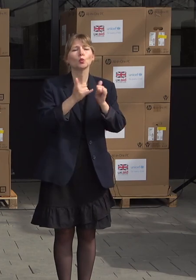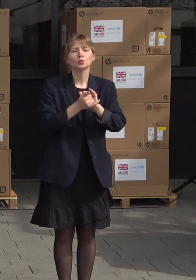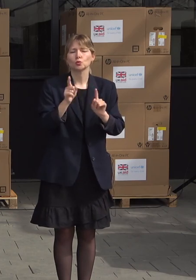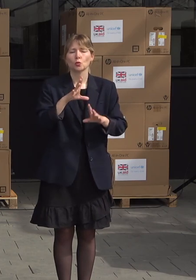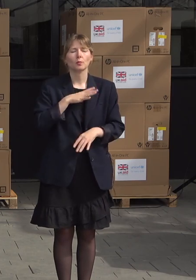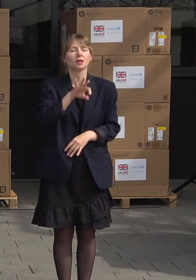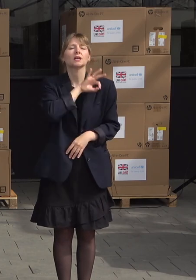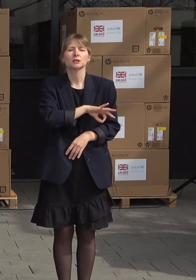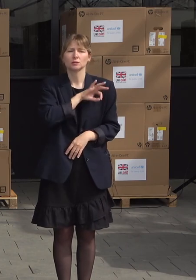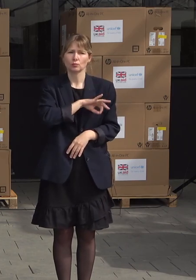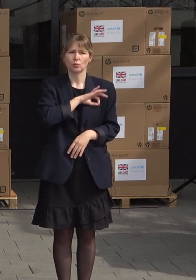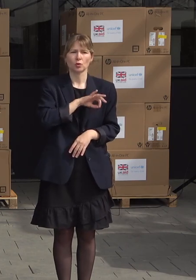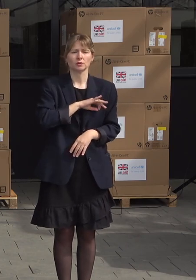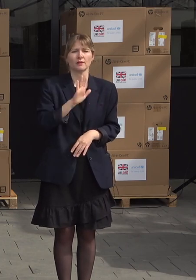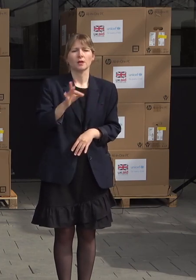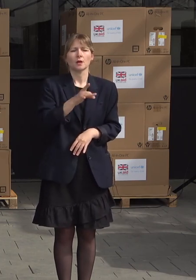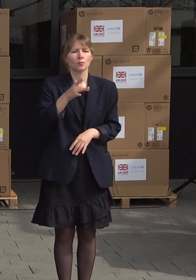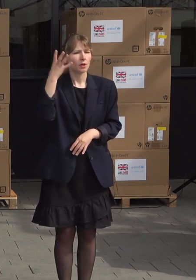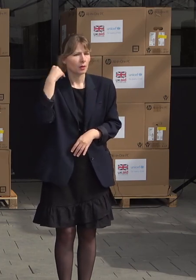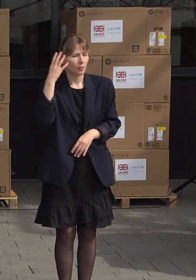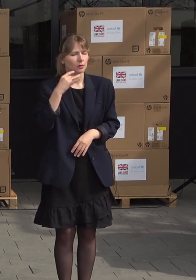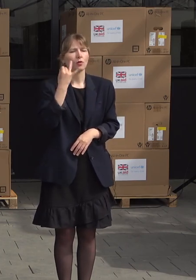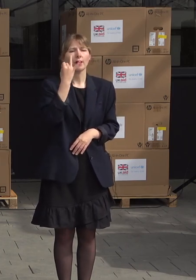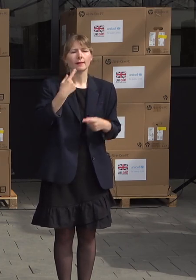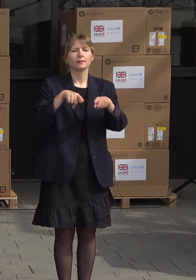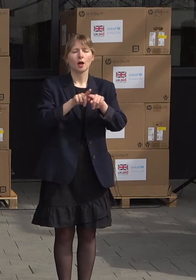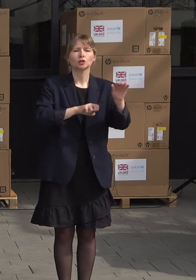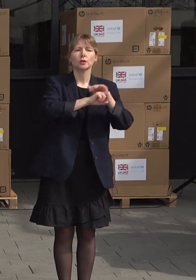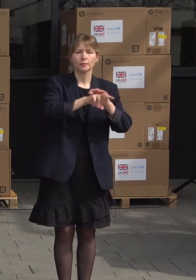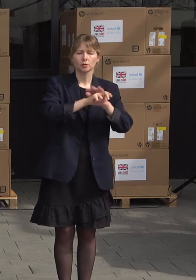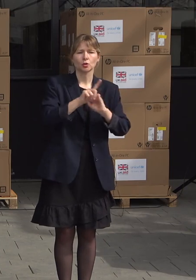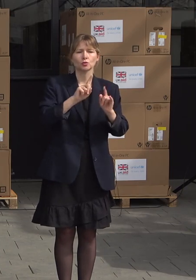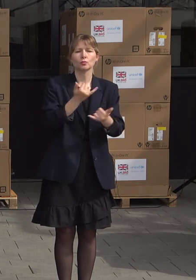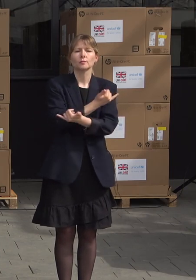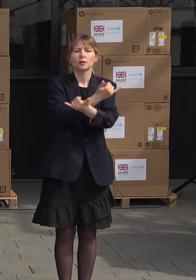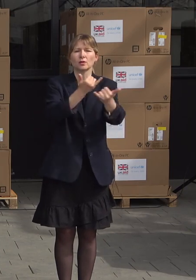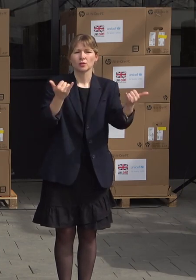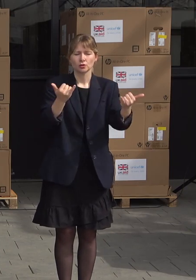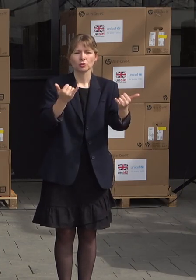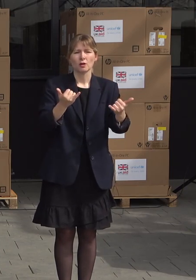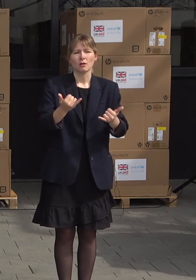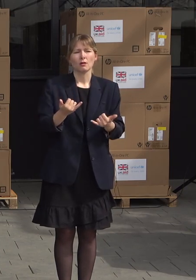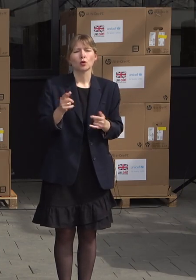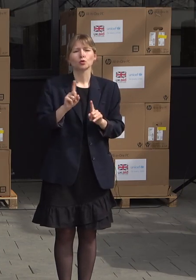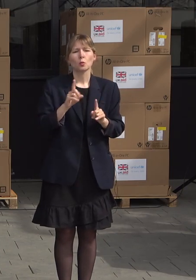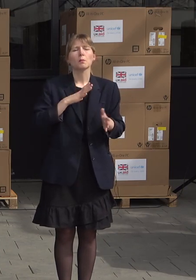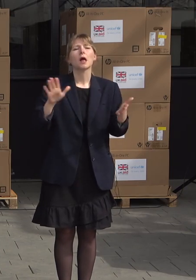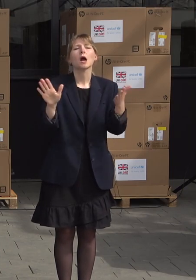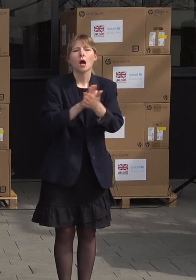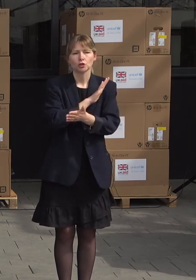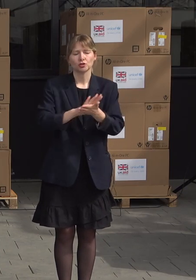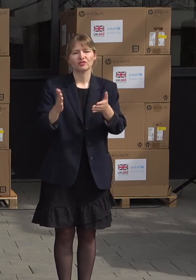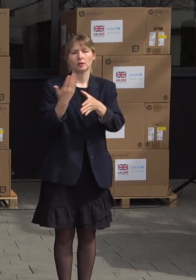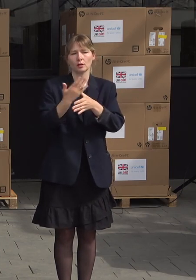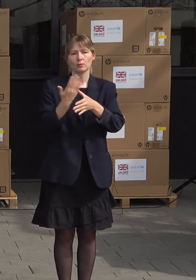of the Republic of Moldova, people of the here and that they will be offered in a way to be efficient, efficient